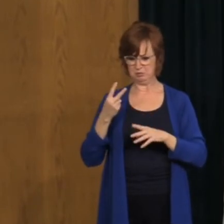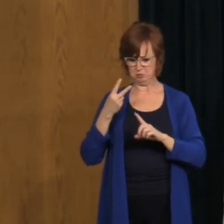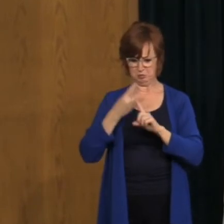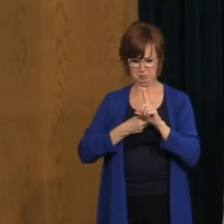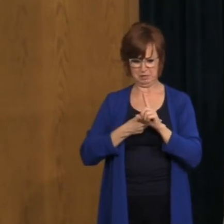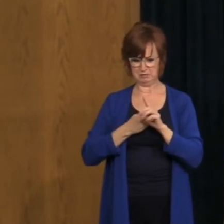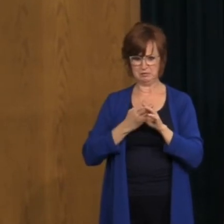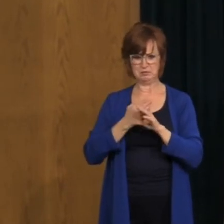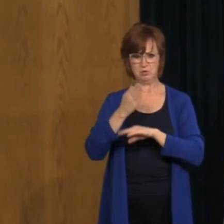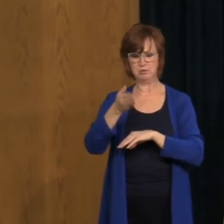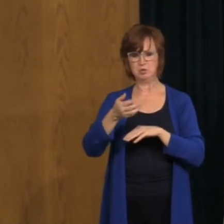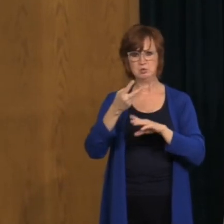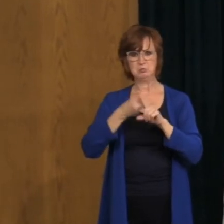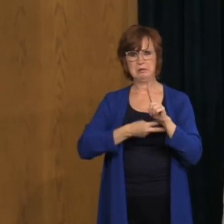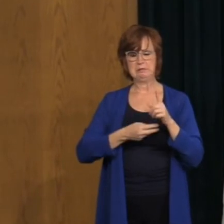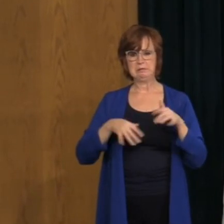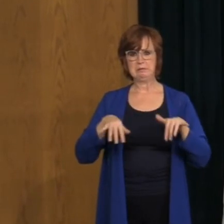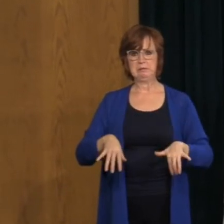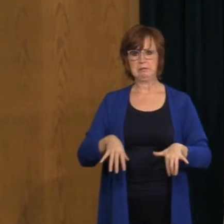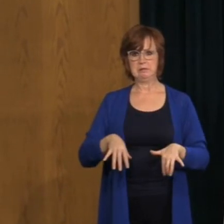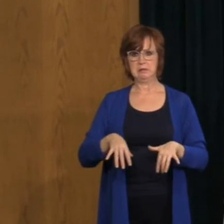operate at the highest level of